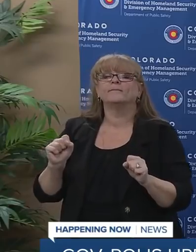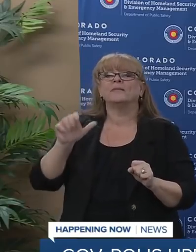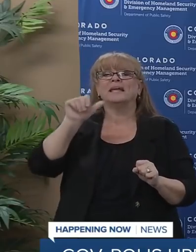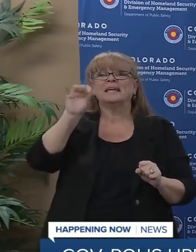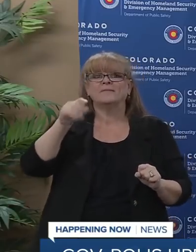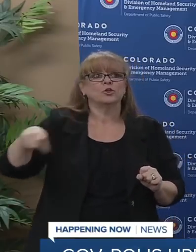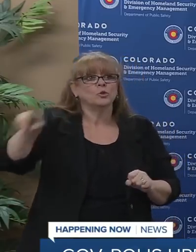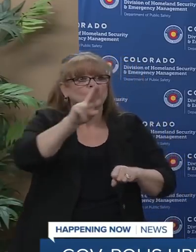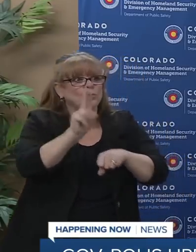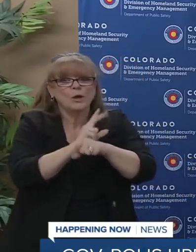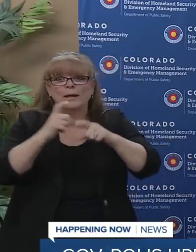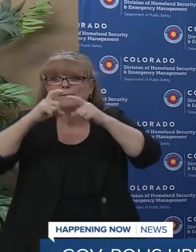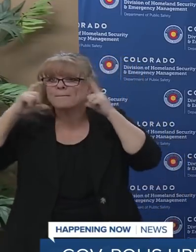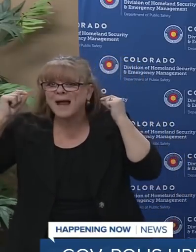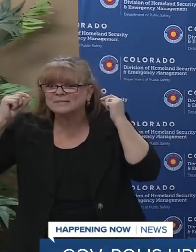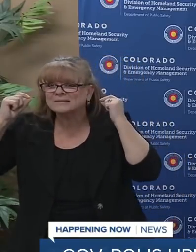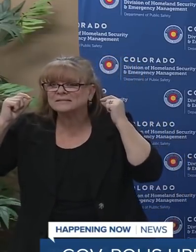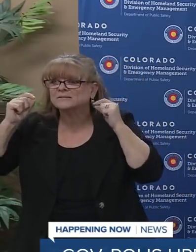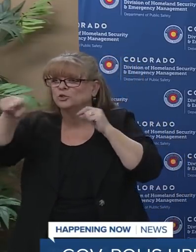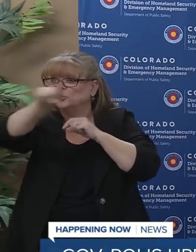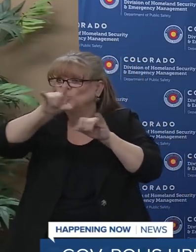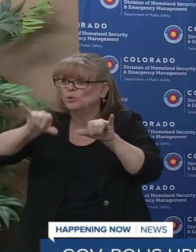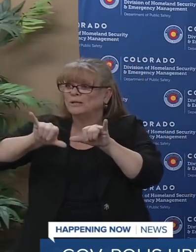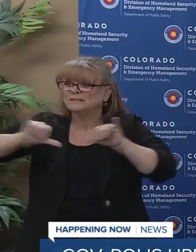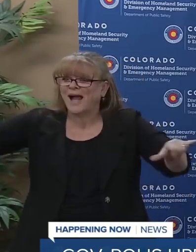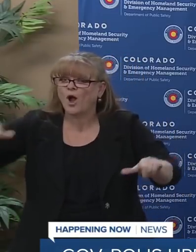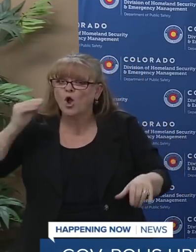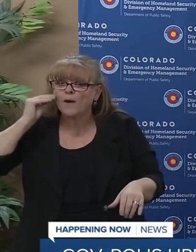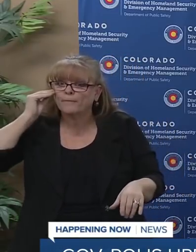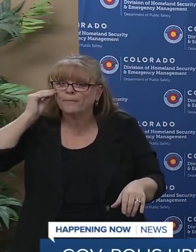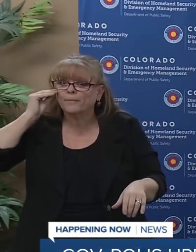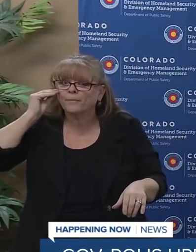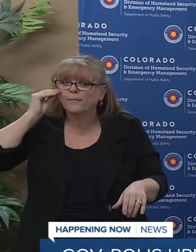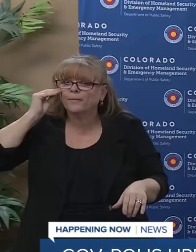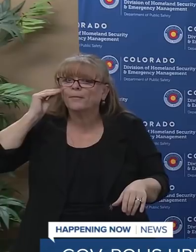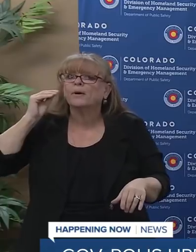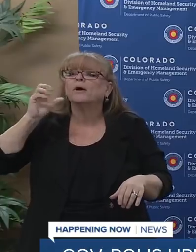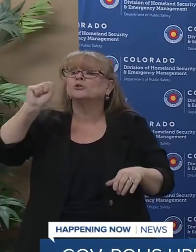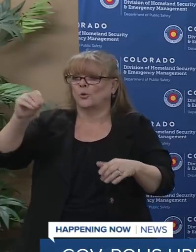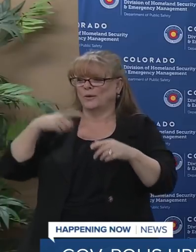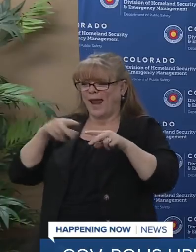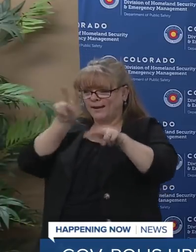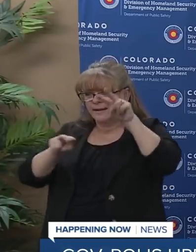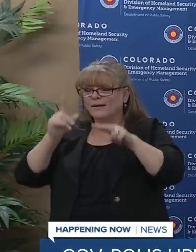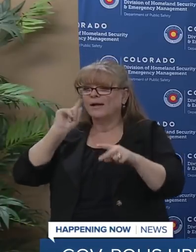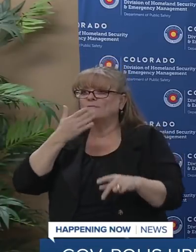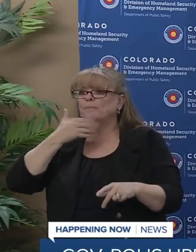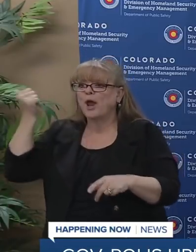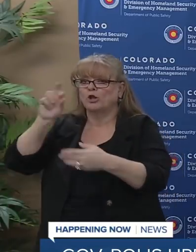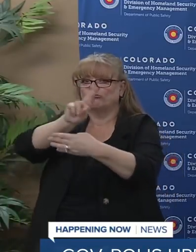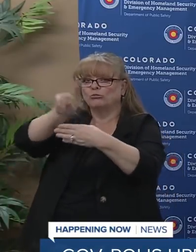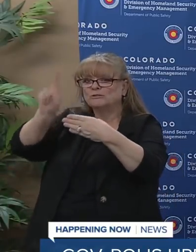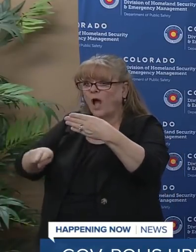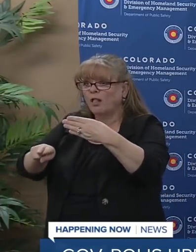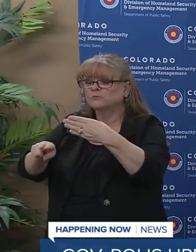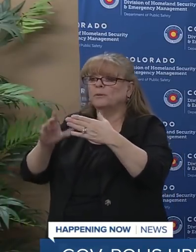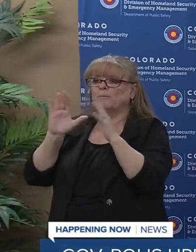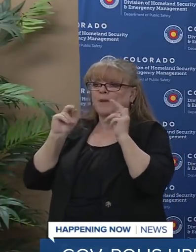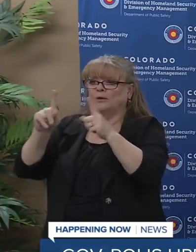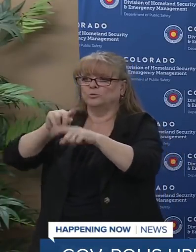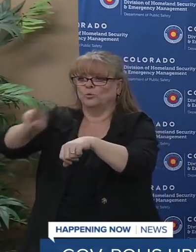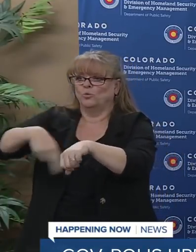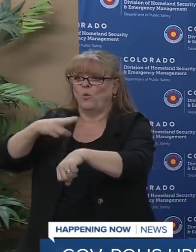the more the data will reflect that and the sooner we can return to normal. Governor, will you issue widespread guidance for prisons, jails, and courts statewide